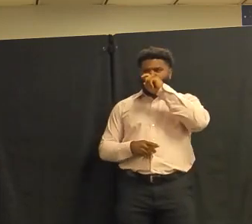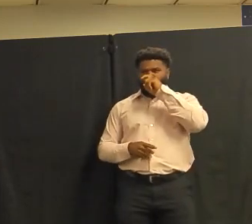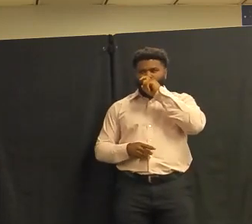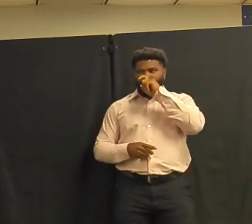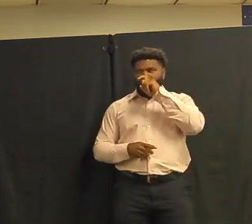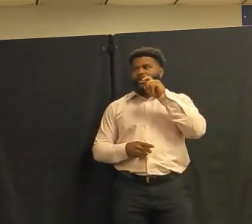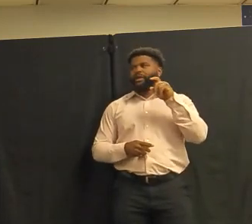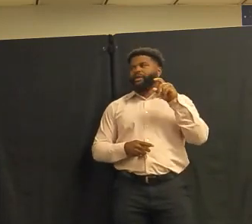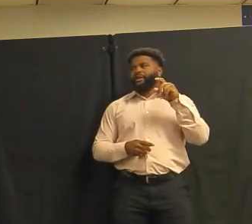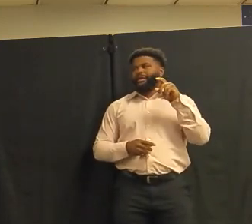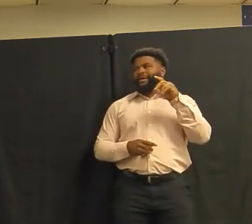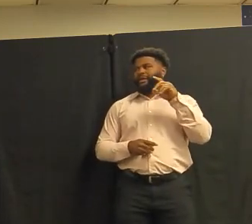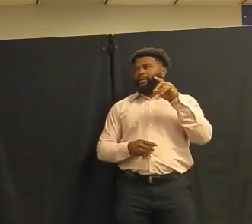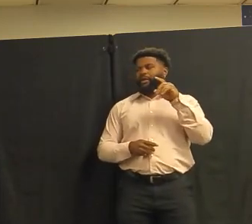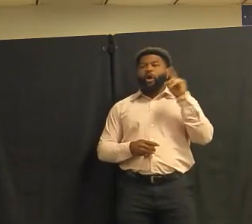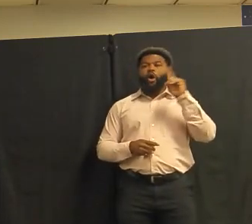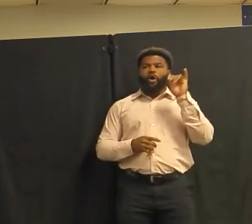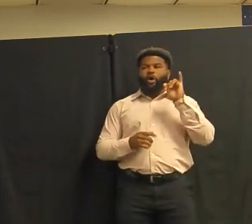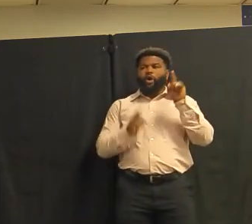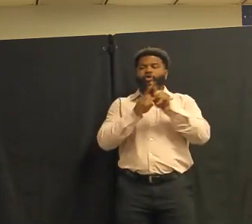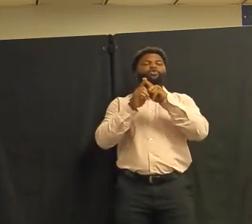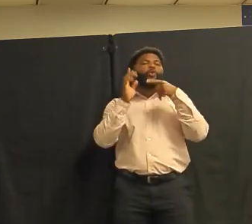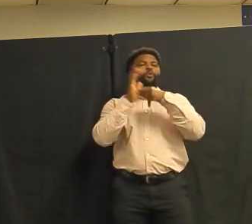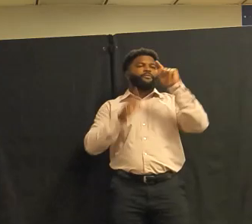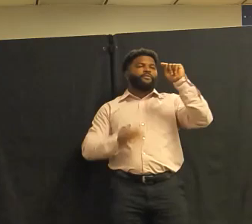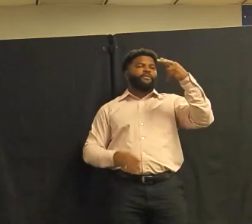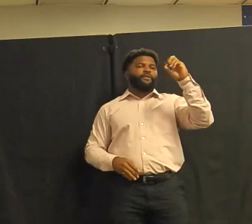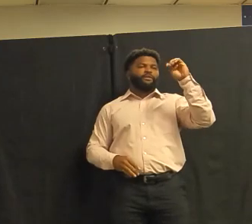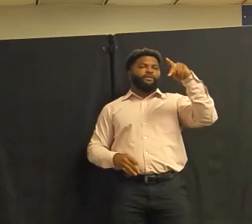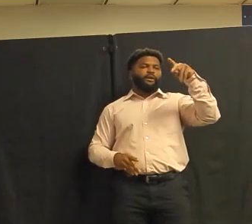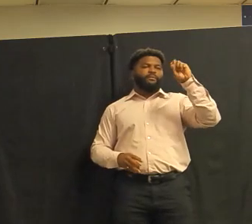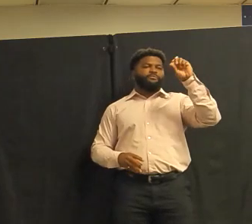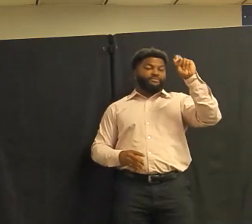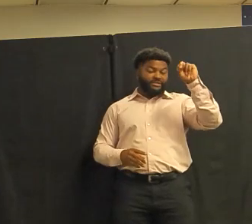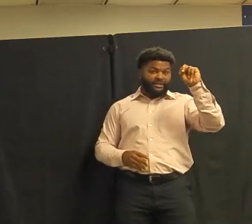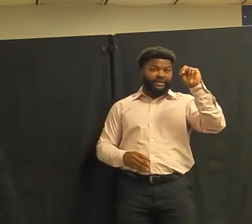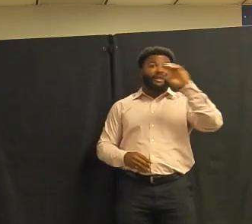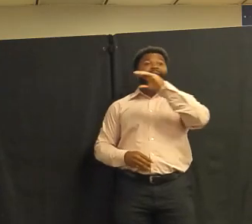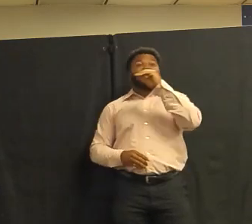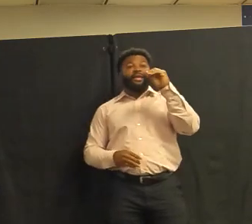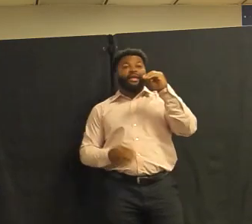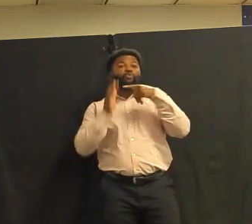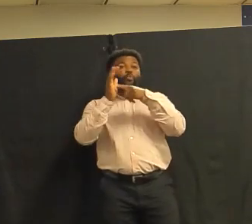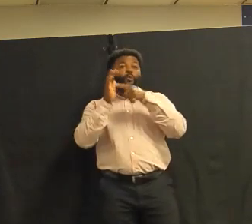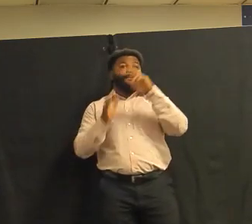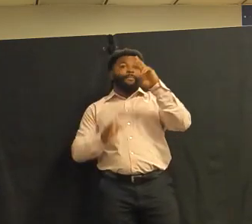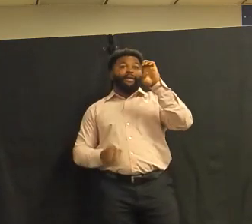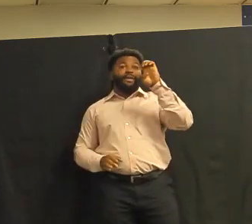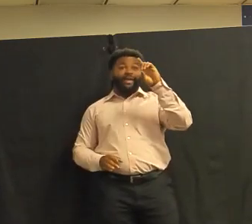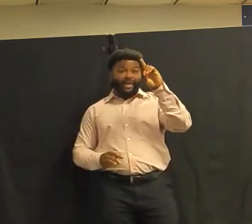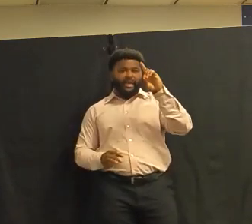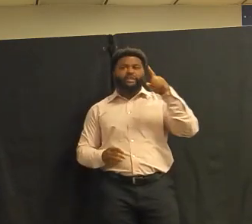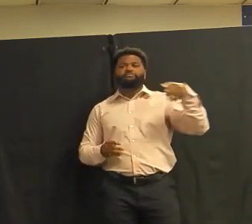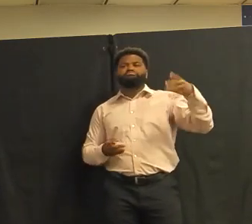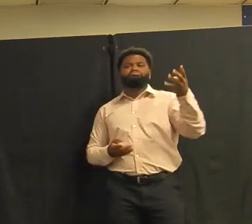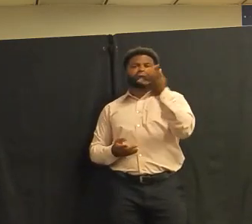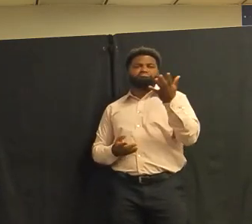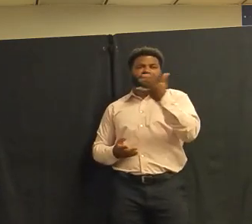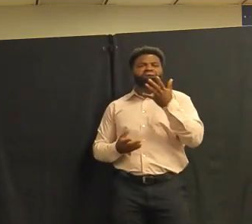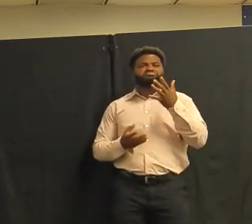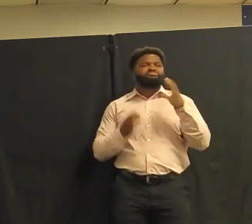Jeremy and Representative Thompson and Representative Ed Clare were able to have a